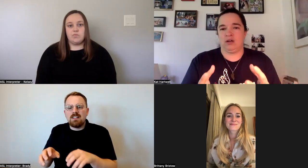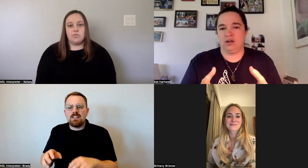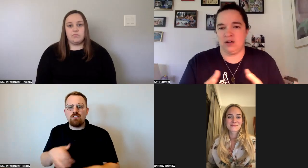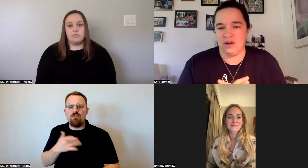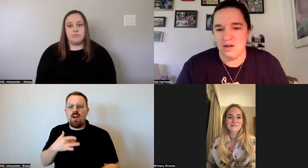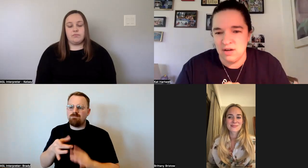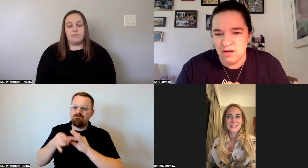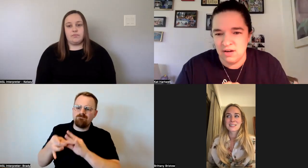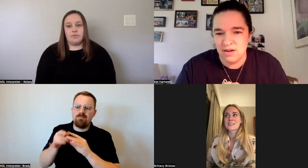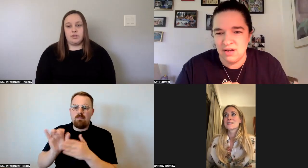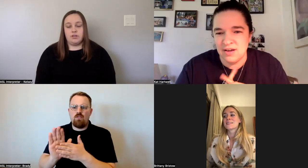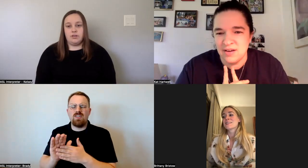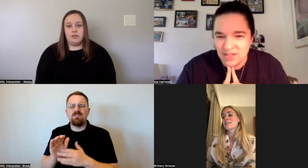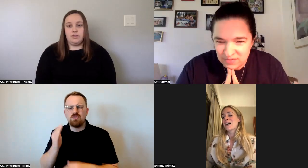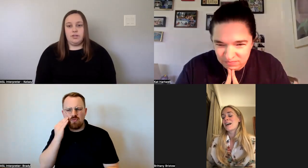own?